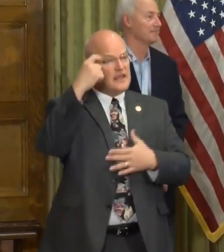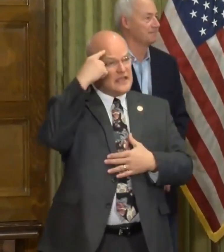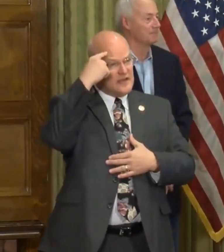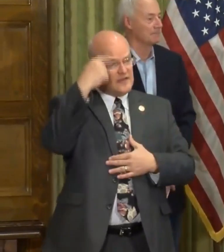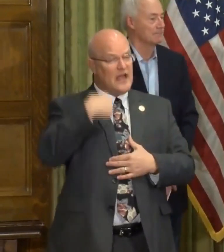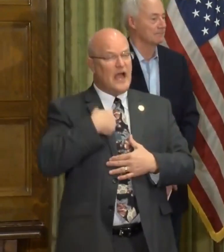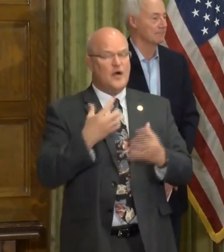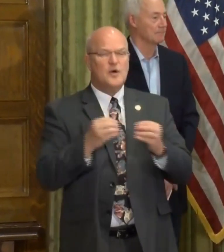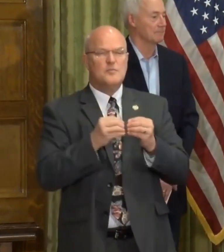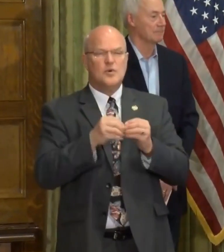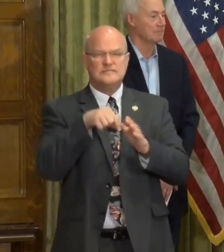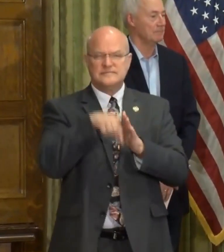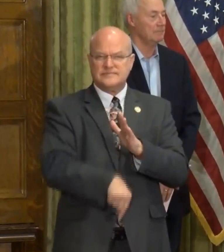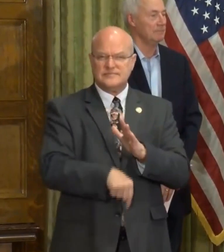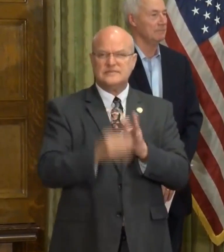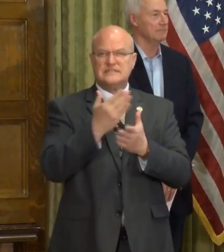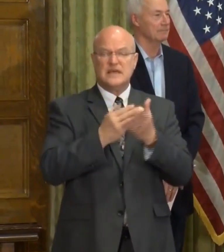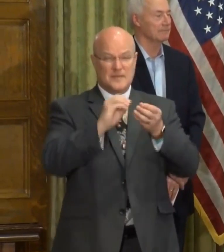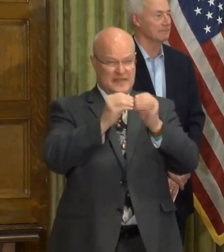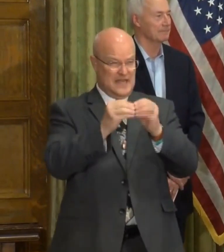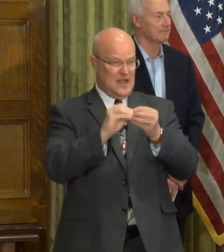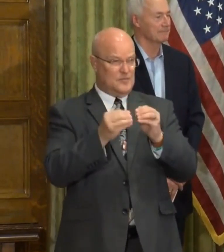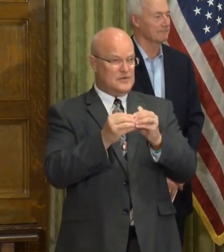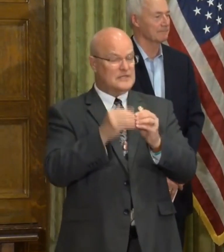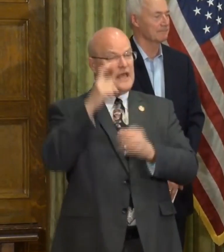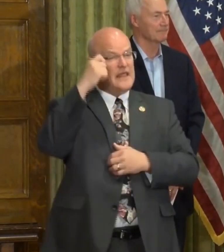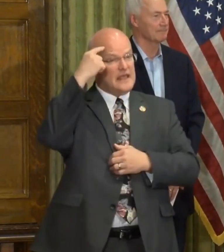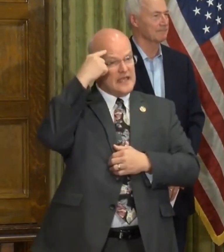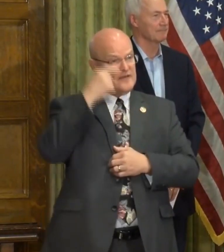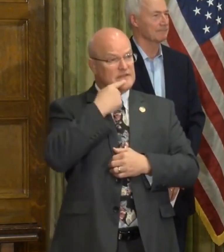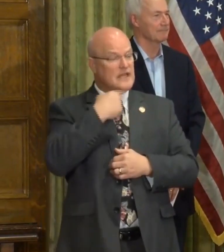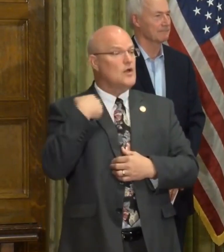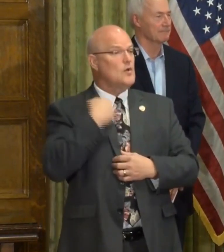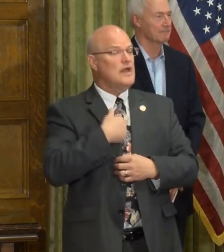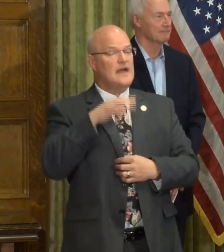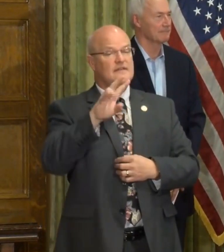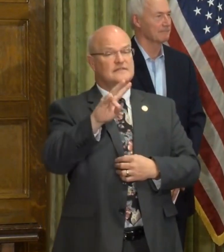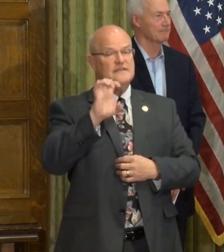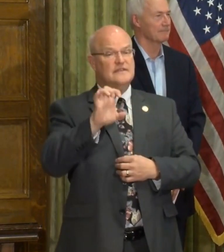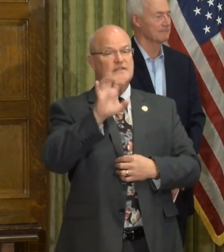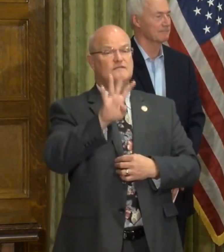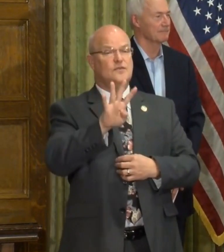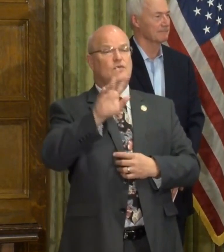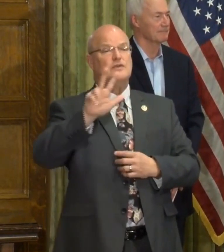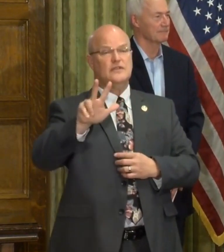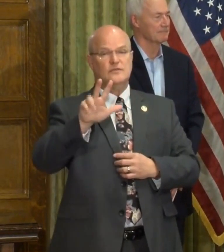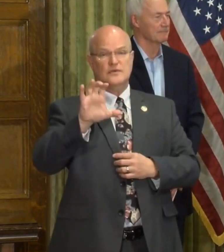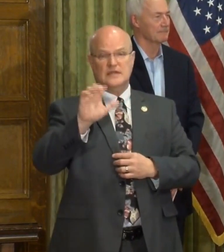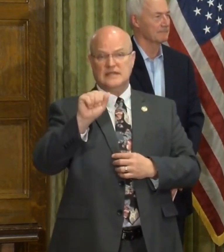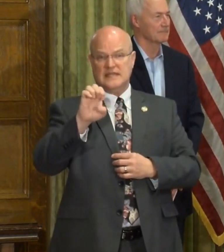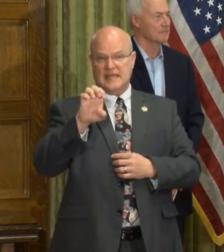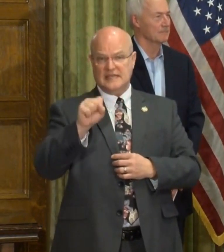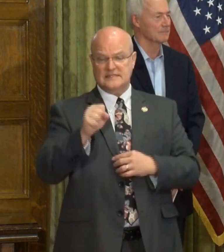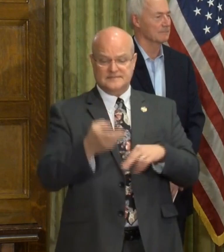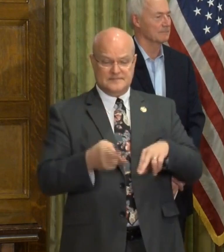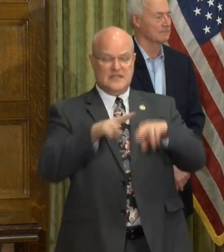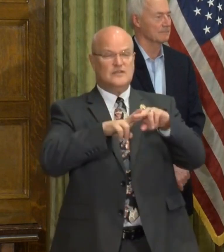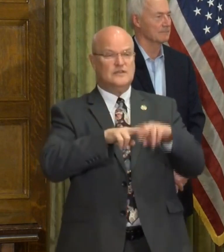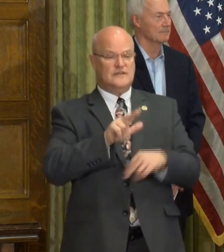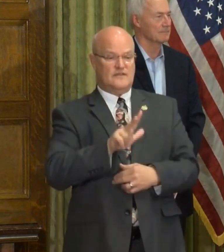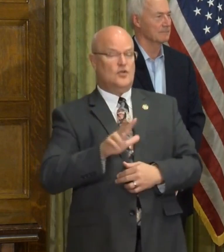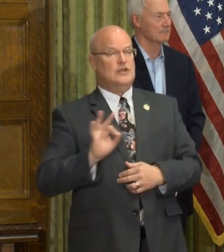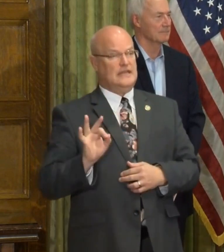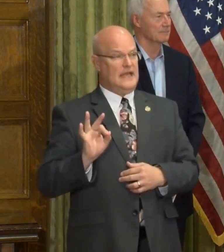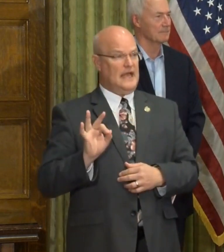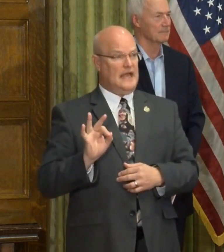Thank you, Governor. I'd like to give a little bit more detail on some of the numbers. As the Governor has mentioned, we have 743 cases. This is an